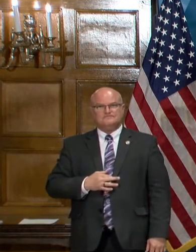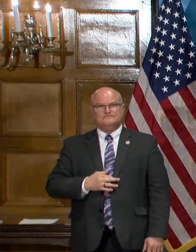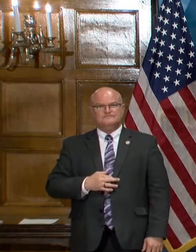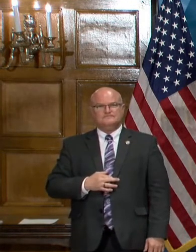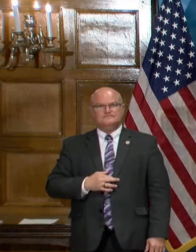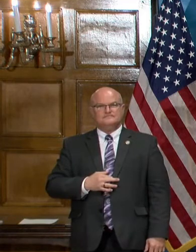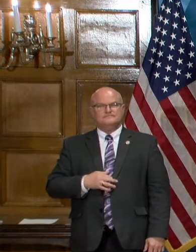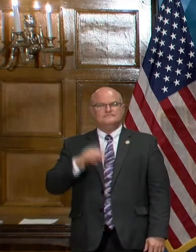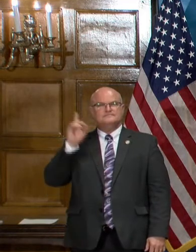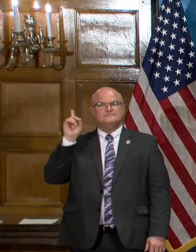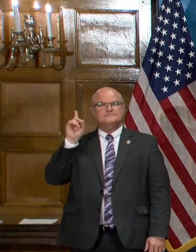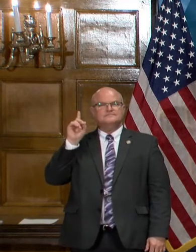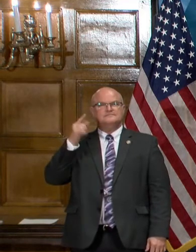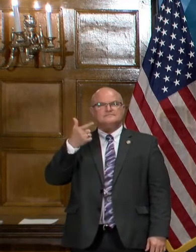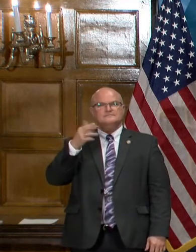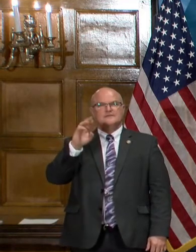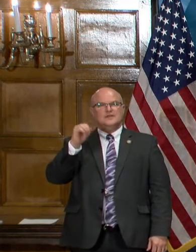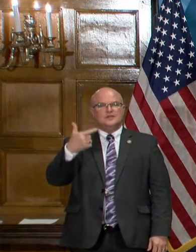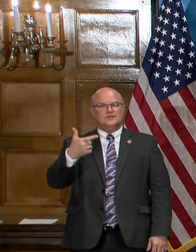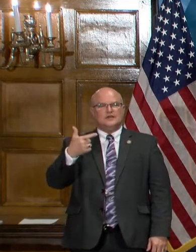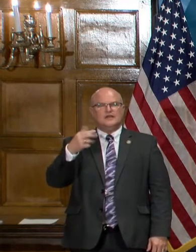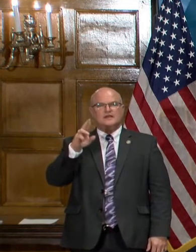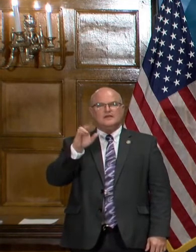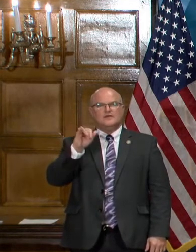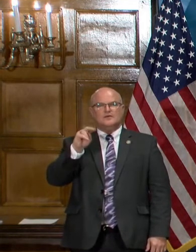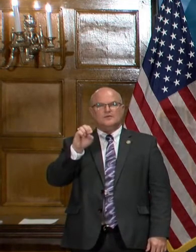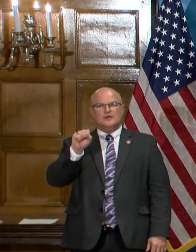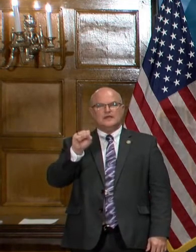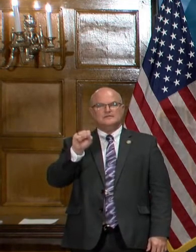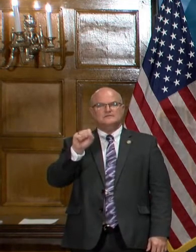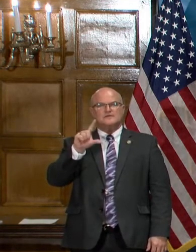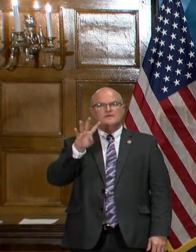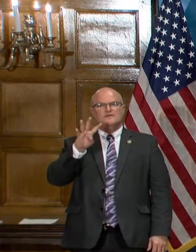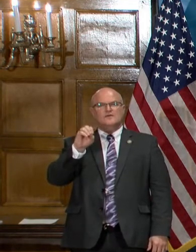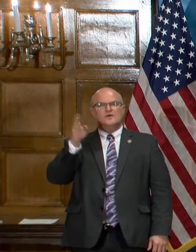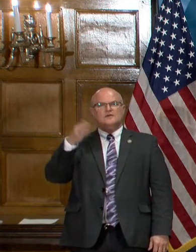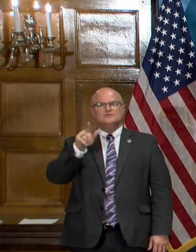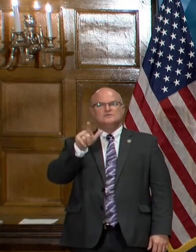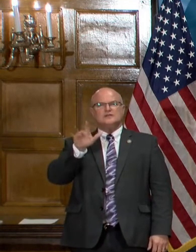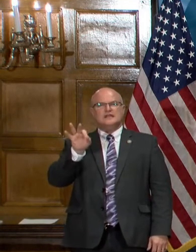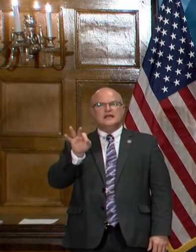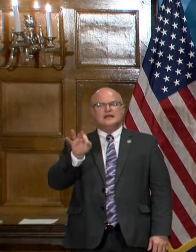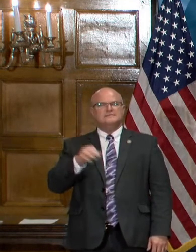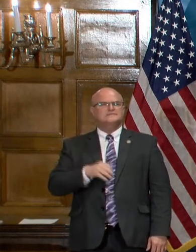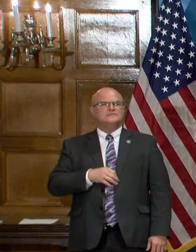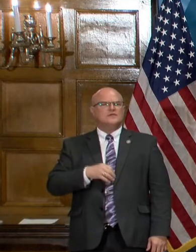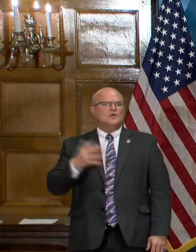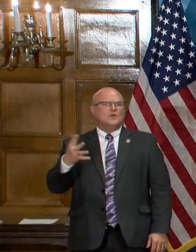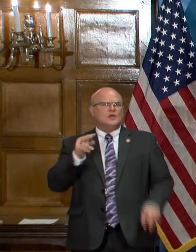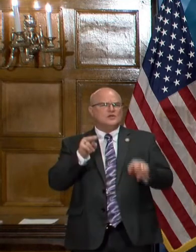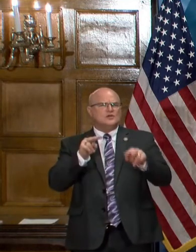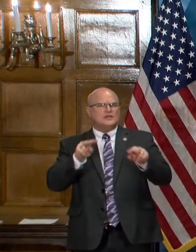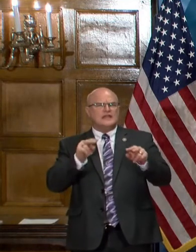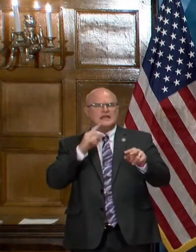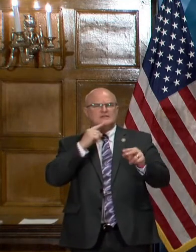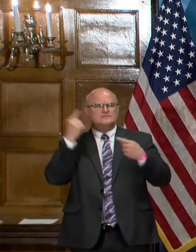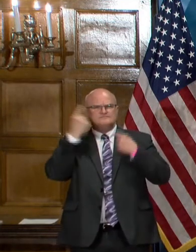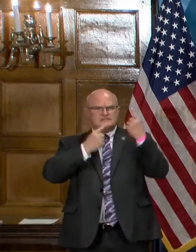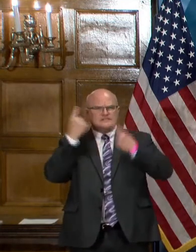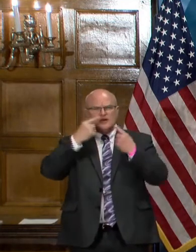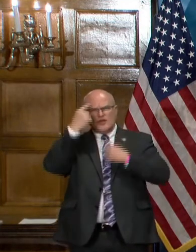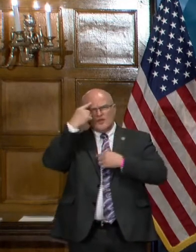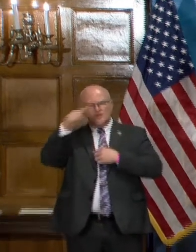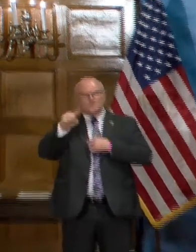Good afternoon, Governor. It's Brett Rains with 4029 News. What marks or what are you looking at when it comes to considerations